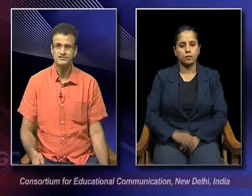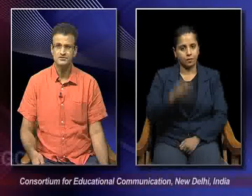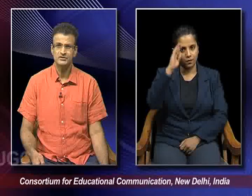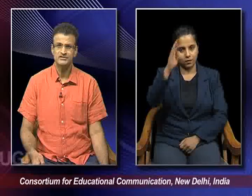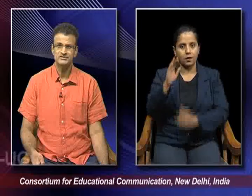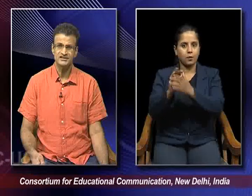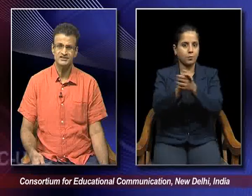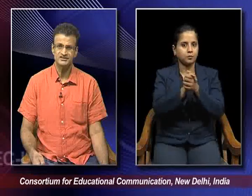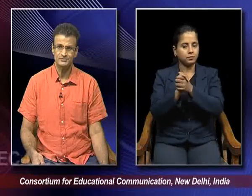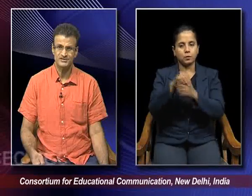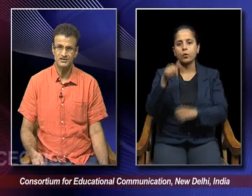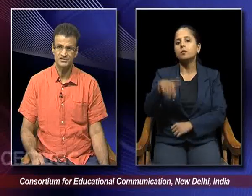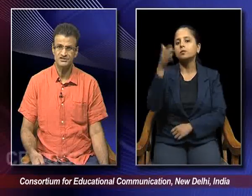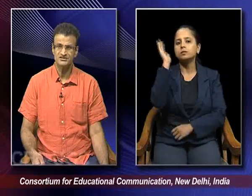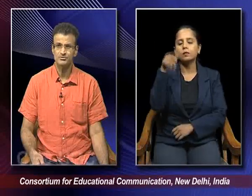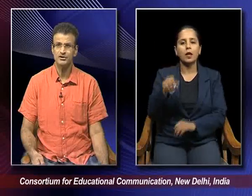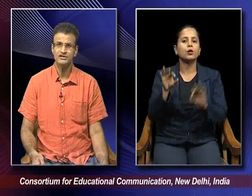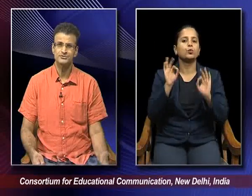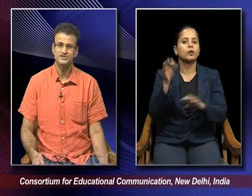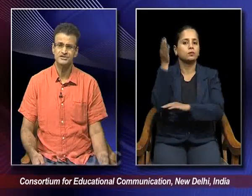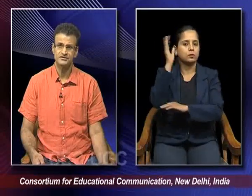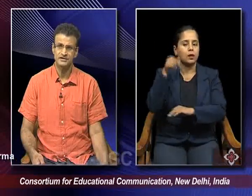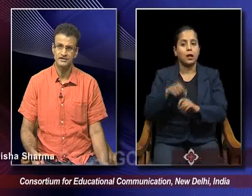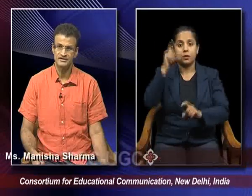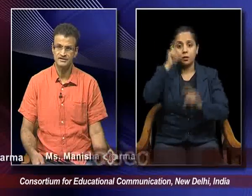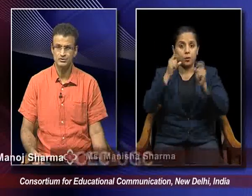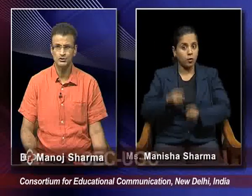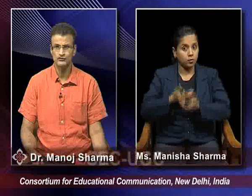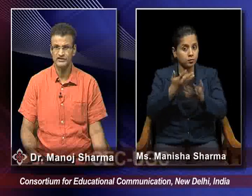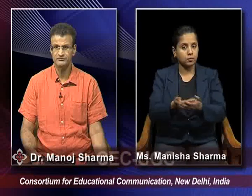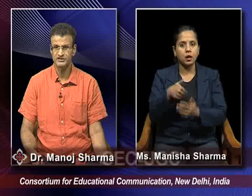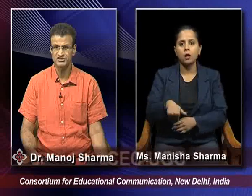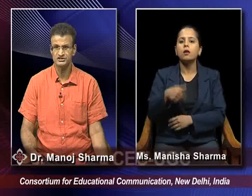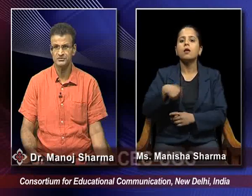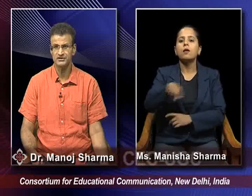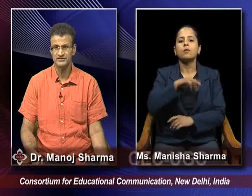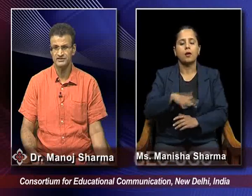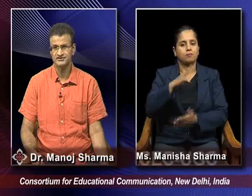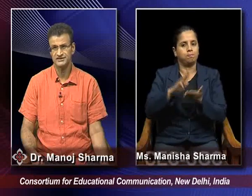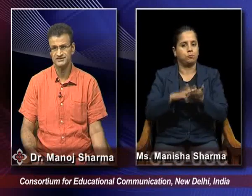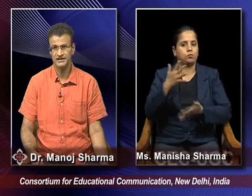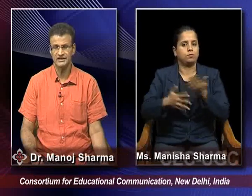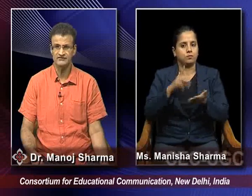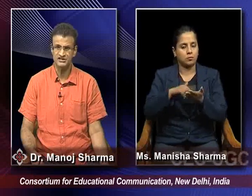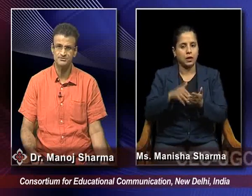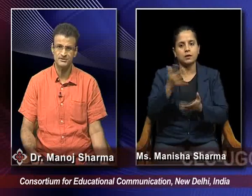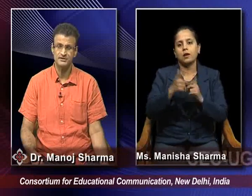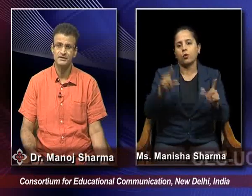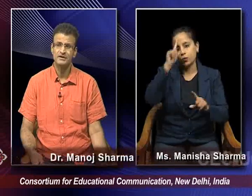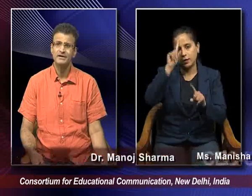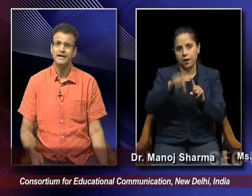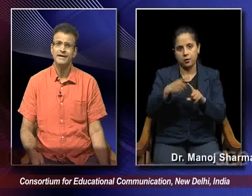Hello friends, today's lecture is special lecture symbolic expression, and in the studio we have Manisha Sharma with us as sign language